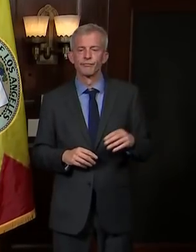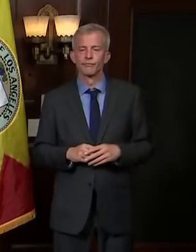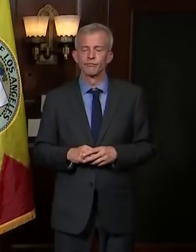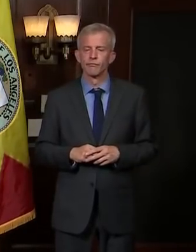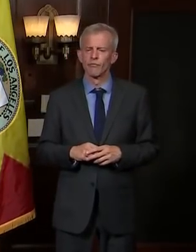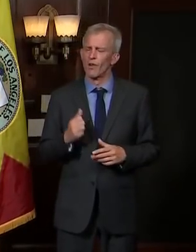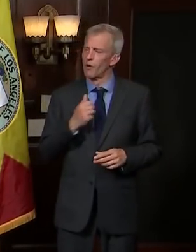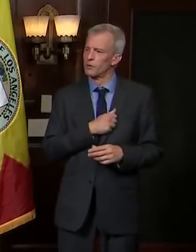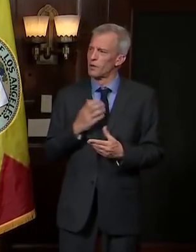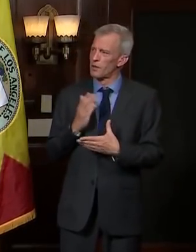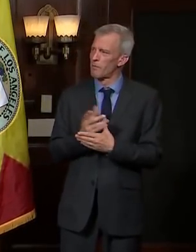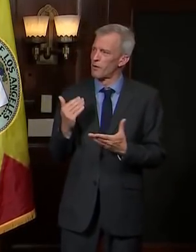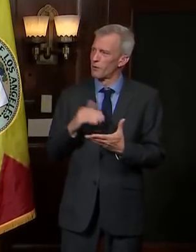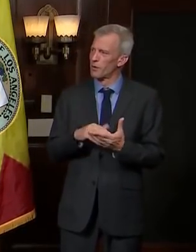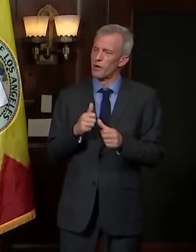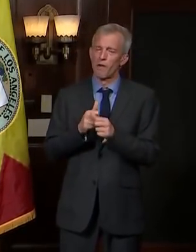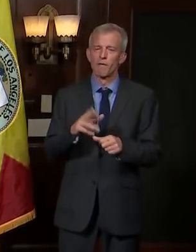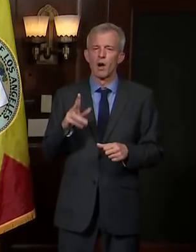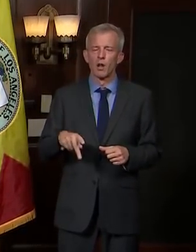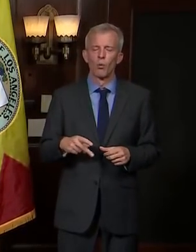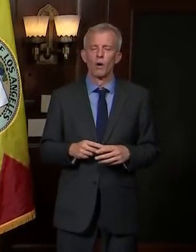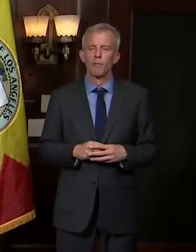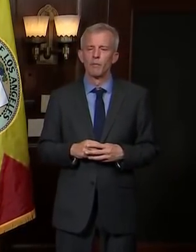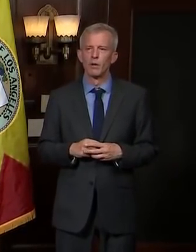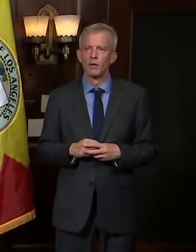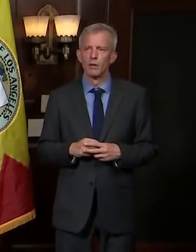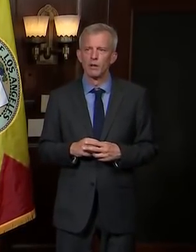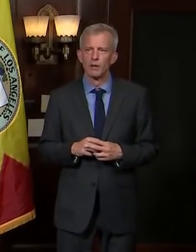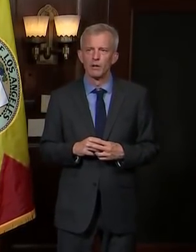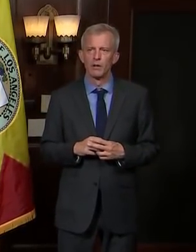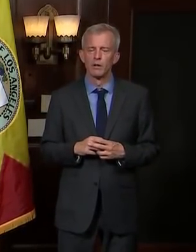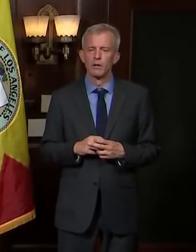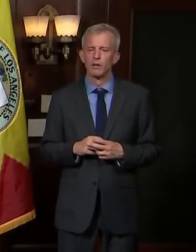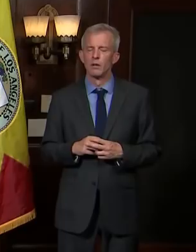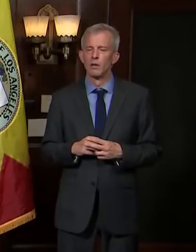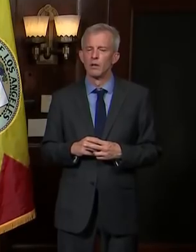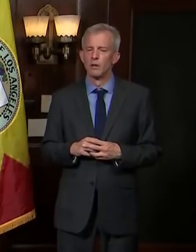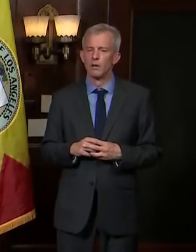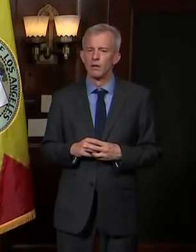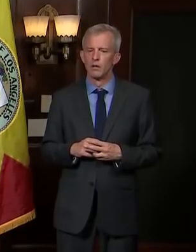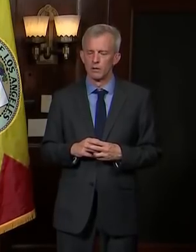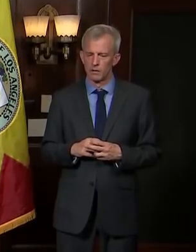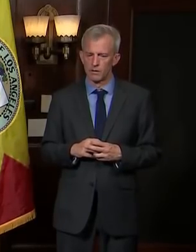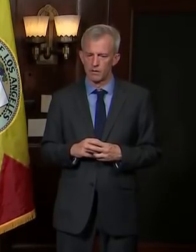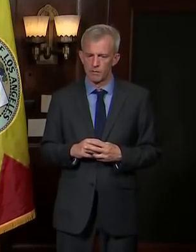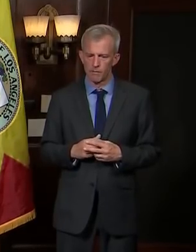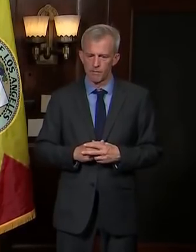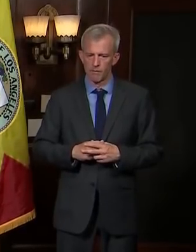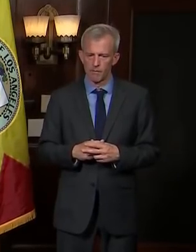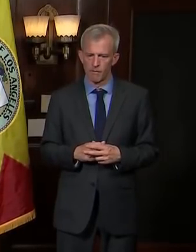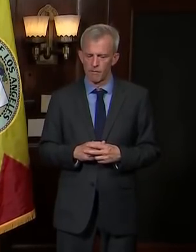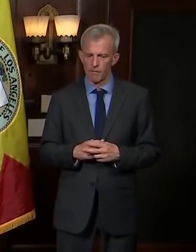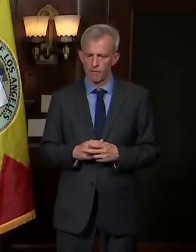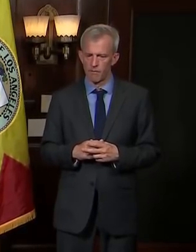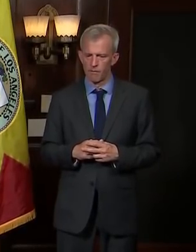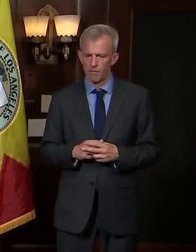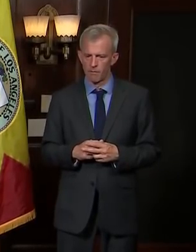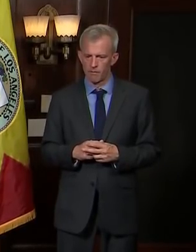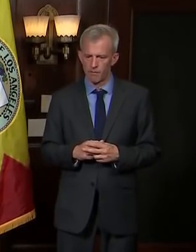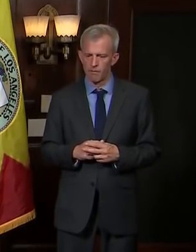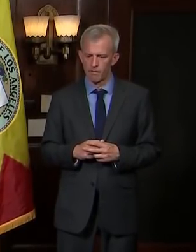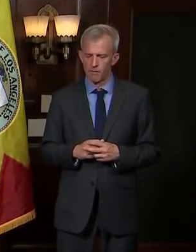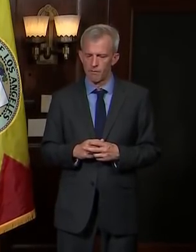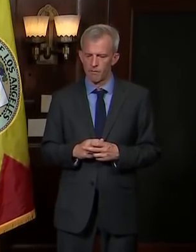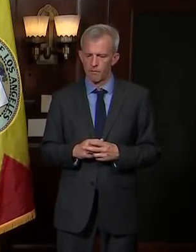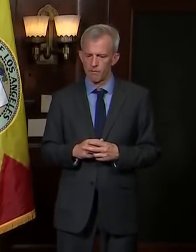bother you again, just to follow up for us here. There is some confusion that people have alerted NBC4